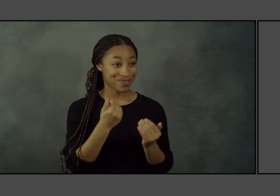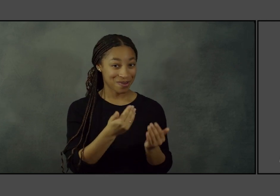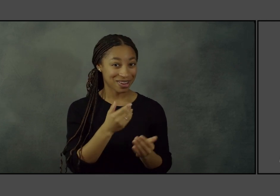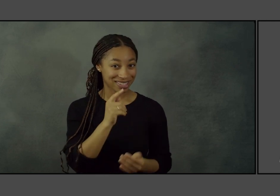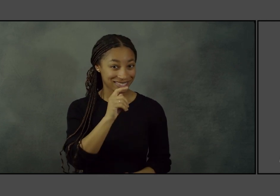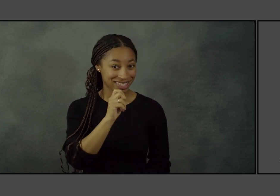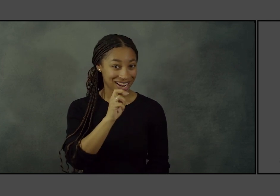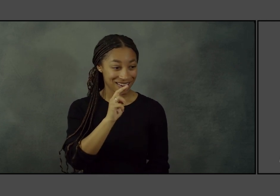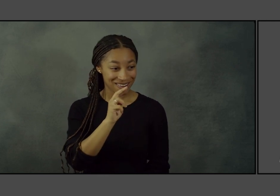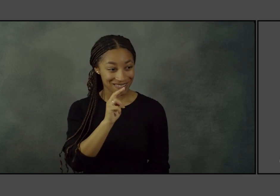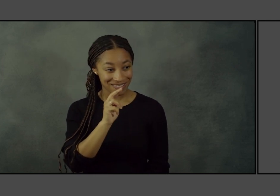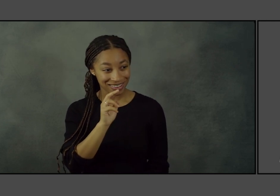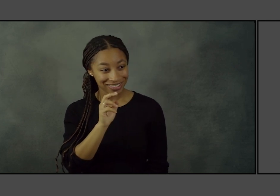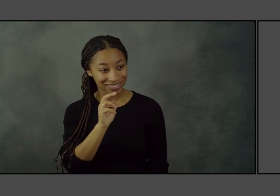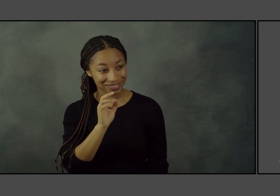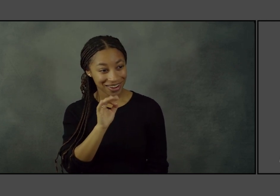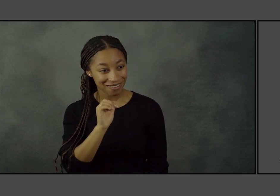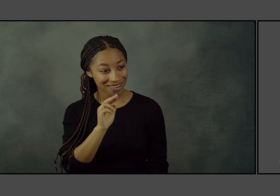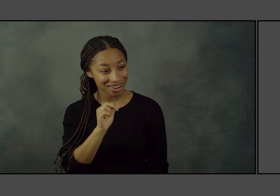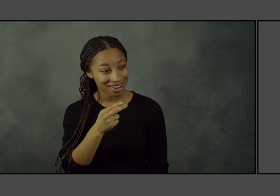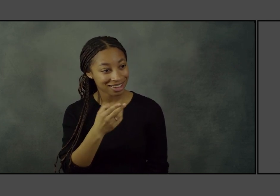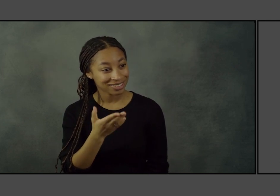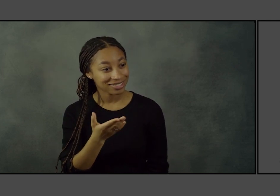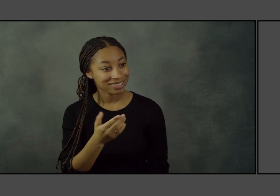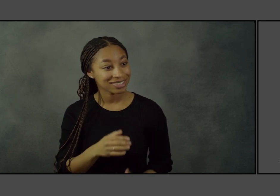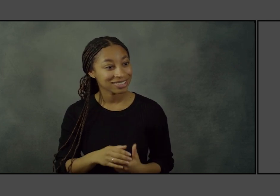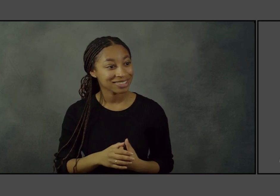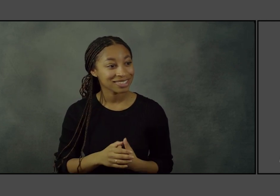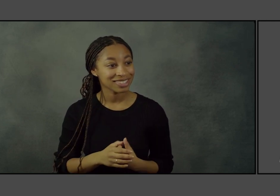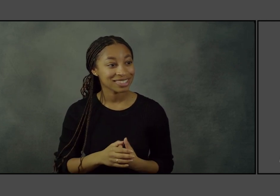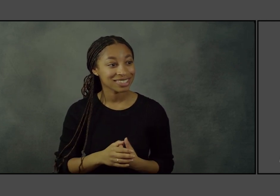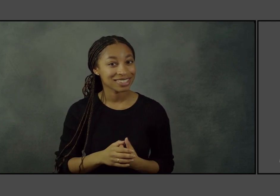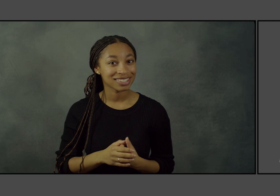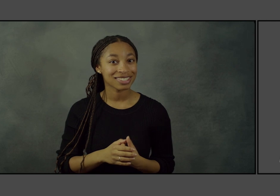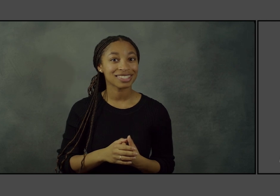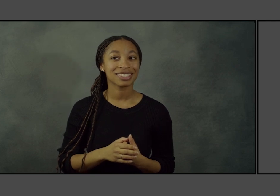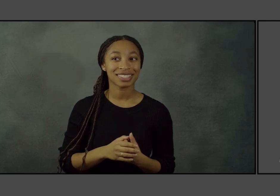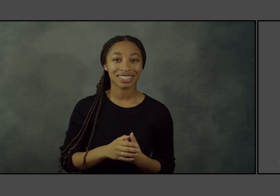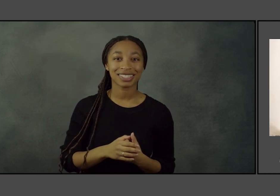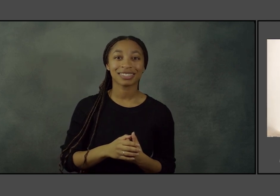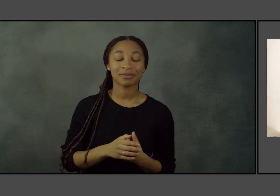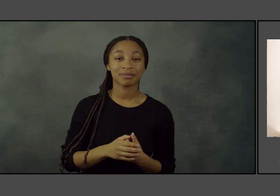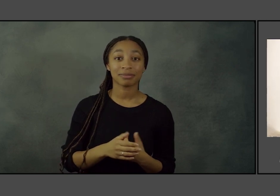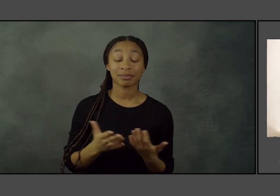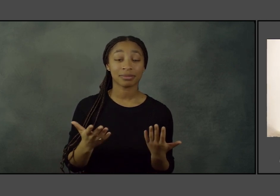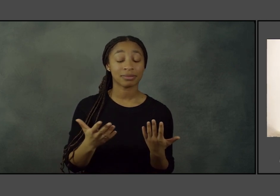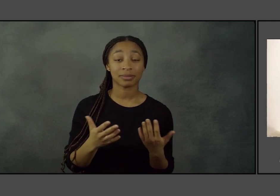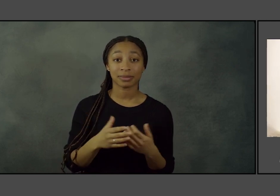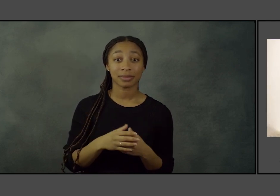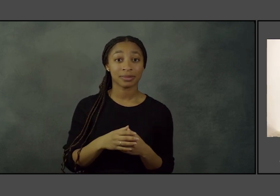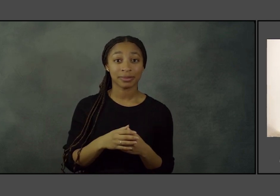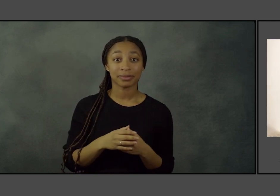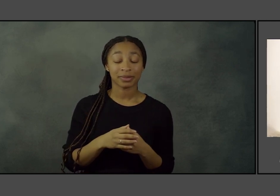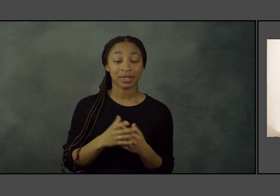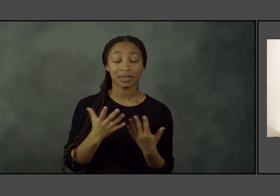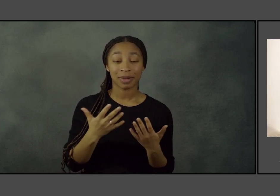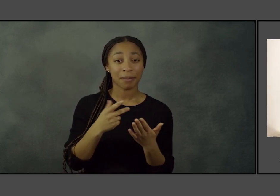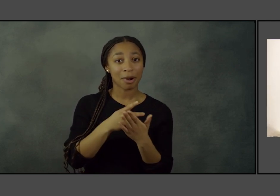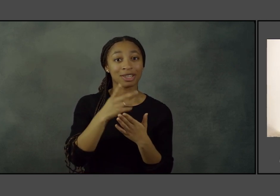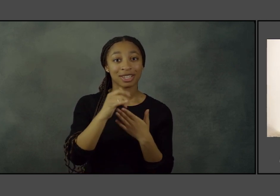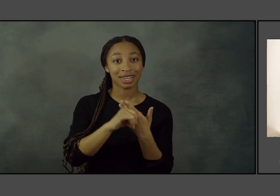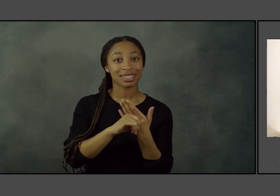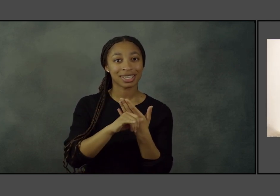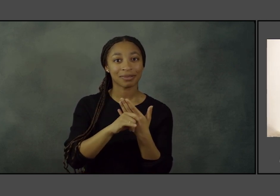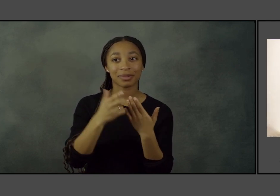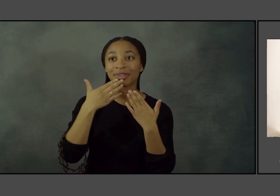Well, it has been a project, and thanks to the work of people like Terri Lyne and Esperanza, and our